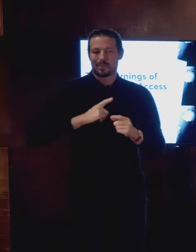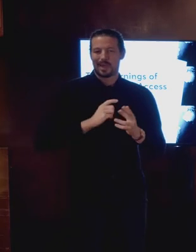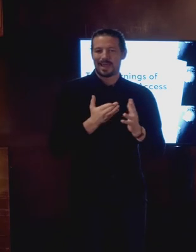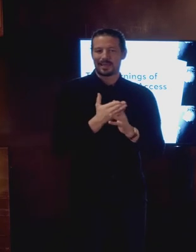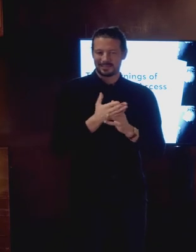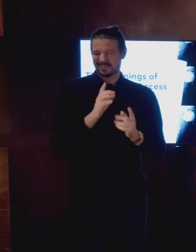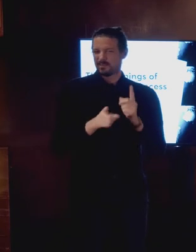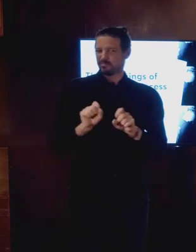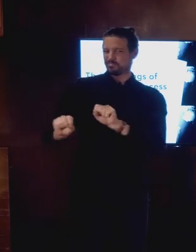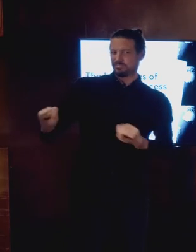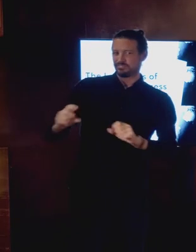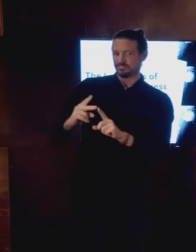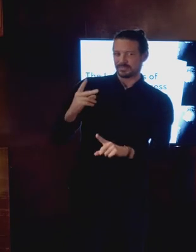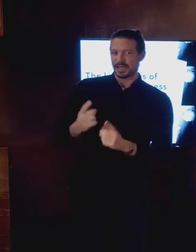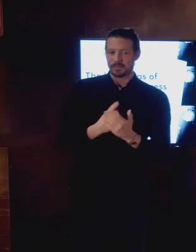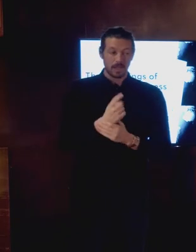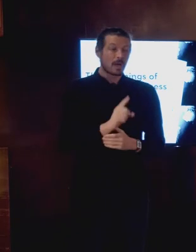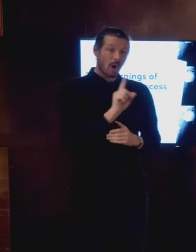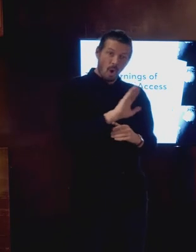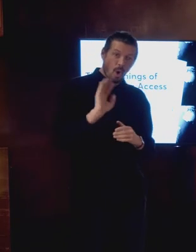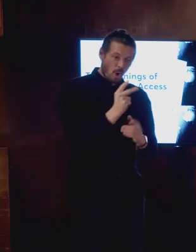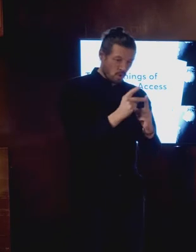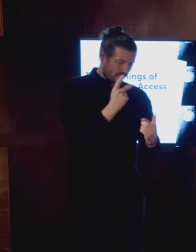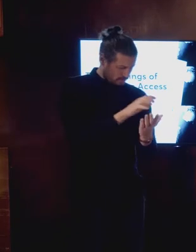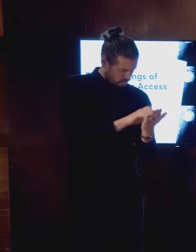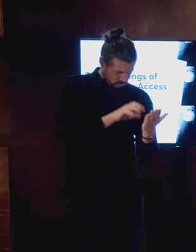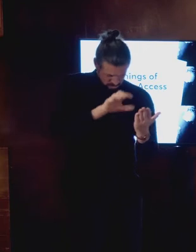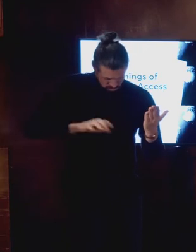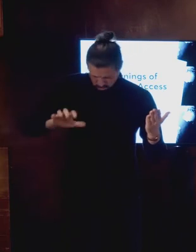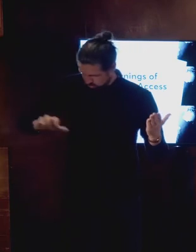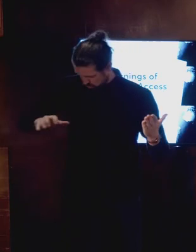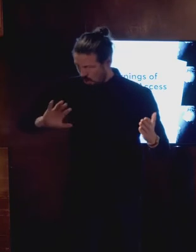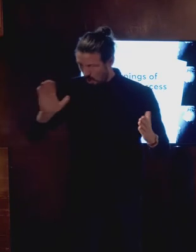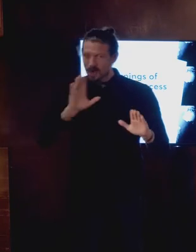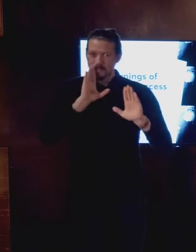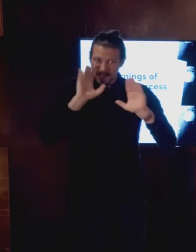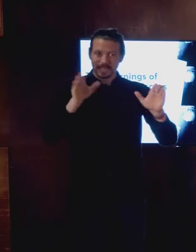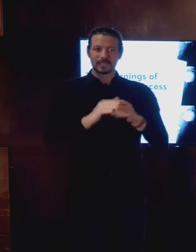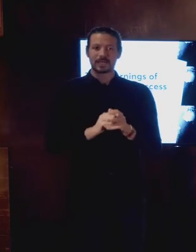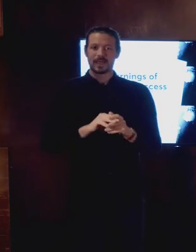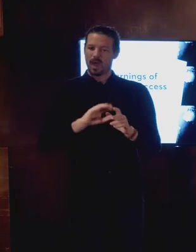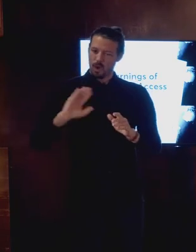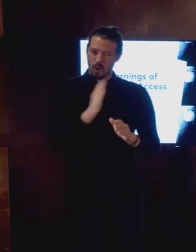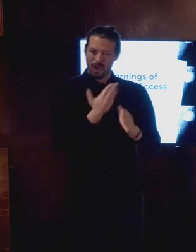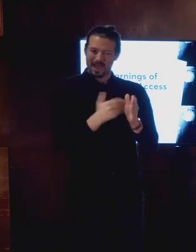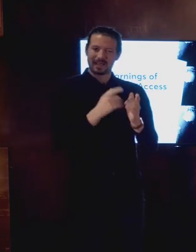All of the reviews were amazing for your show, and they all commented on access.